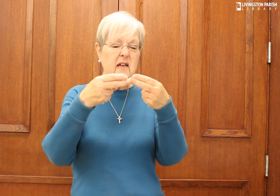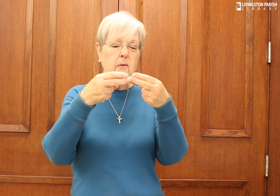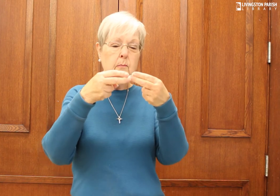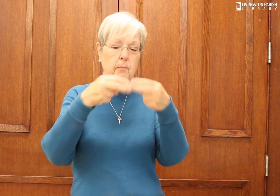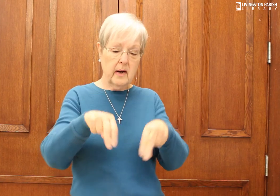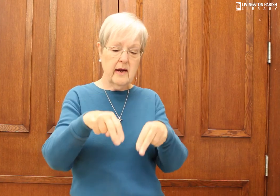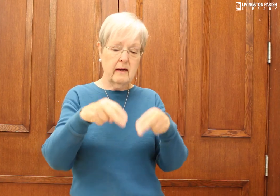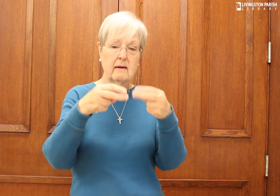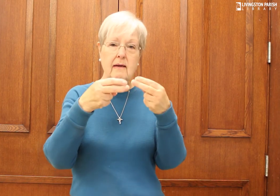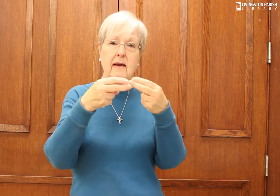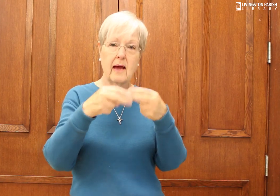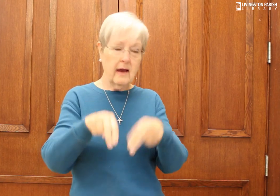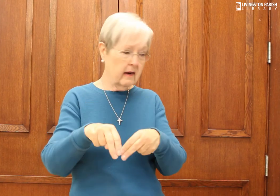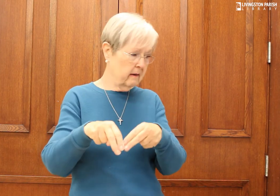you're breaking an egg.